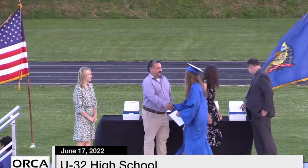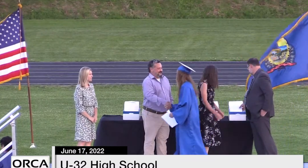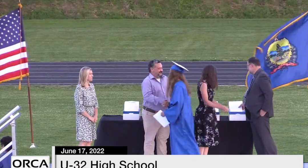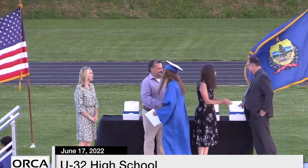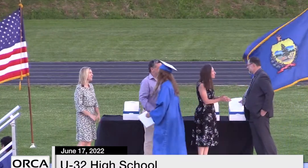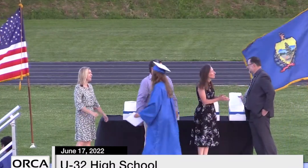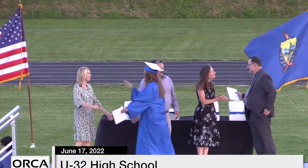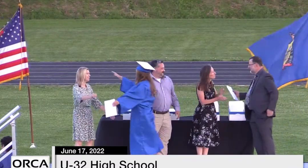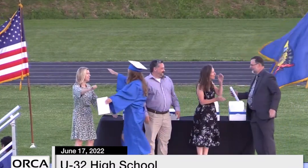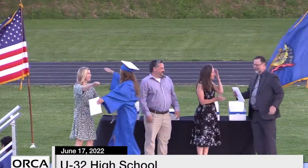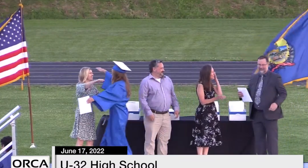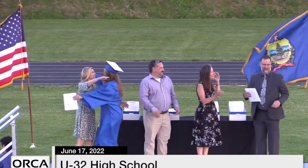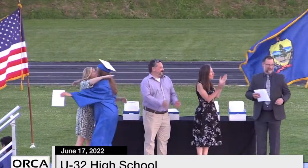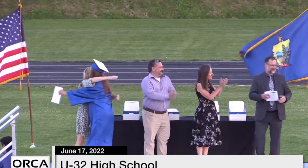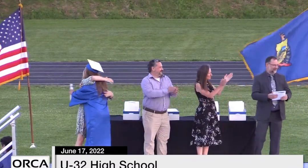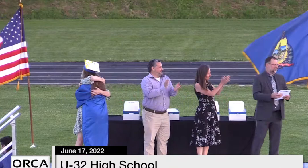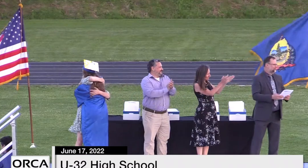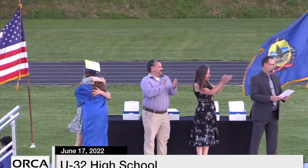Atticus Kaur.